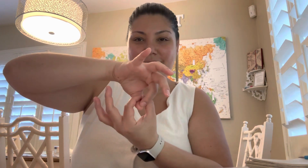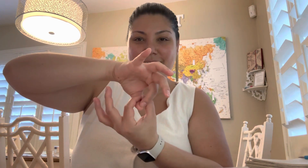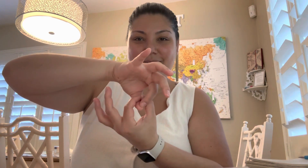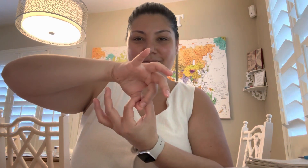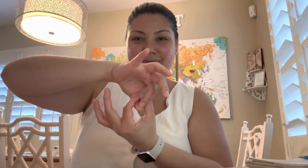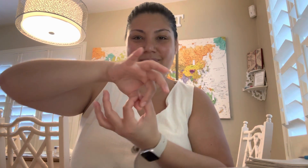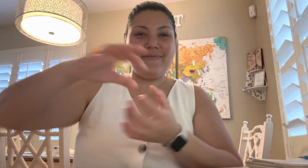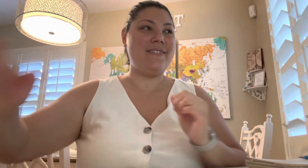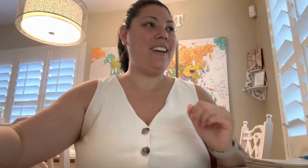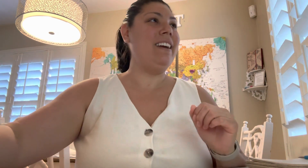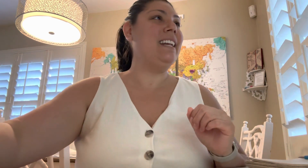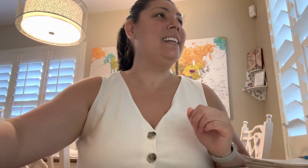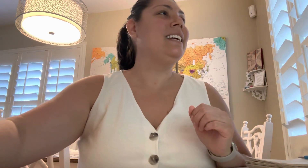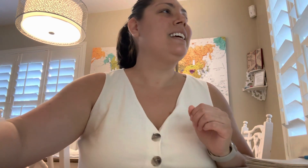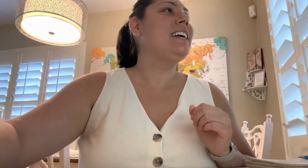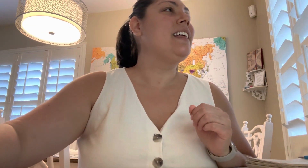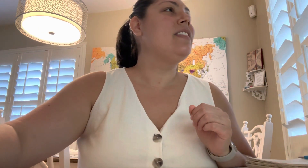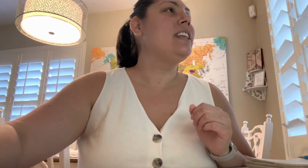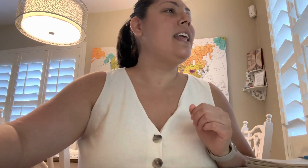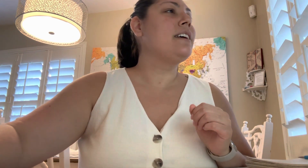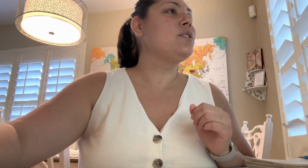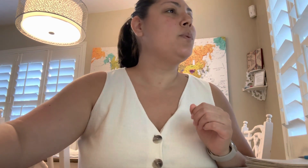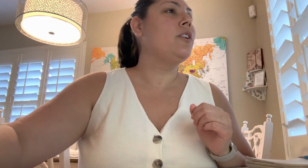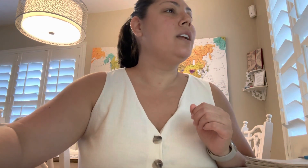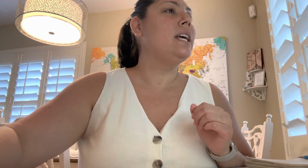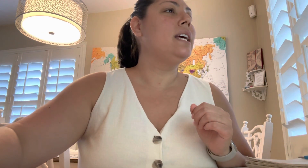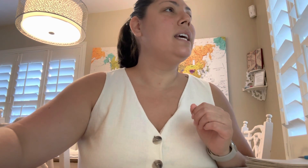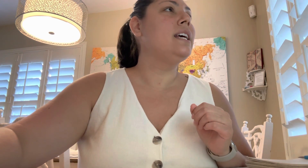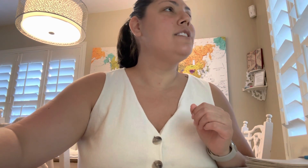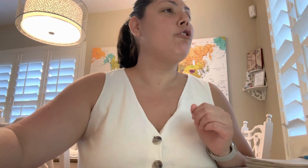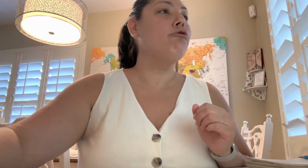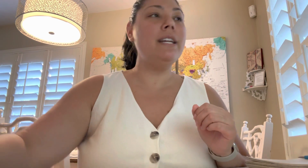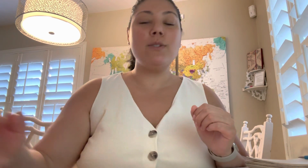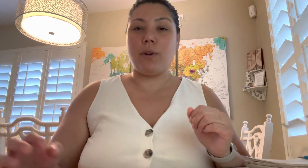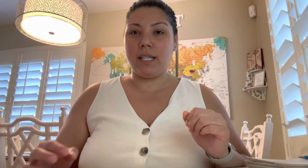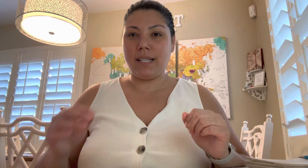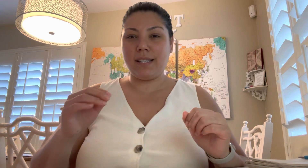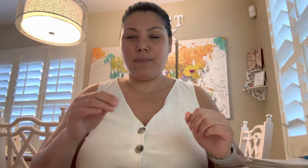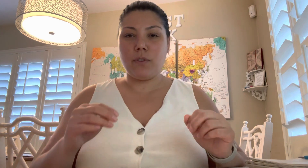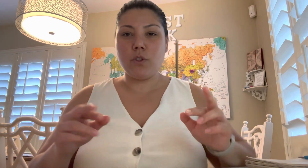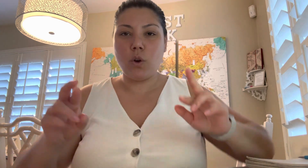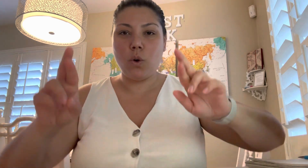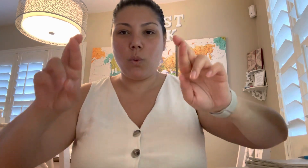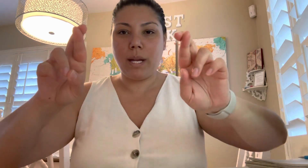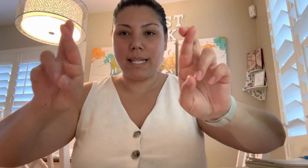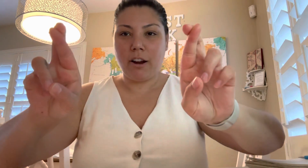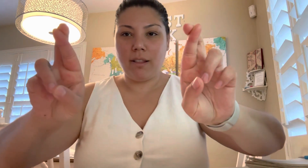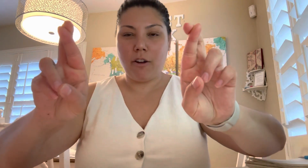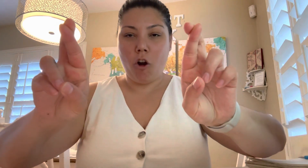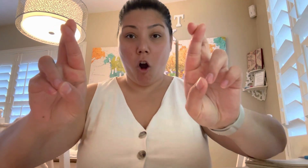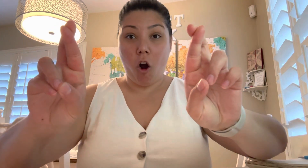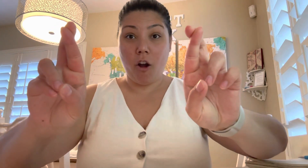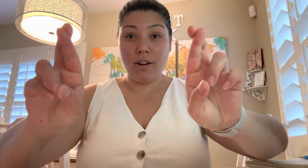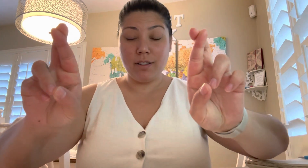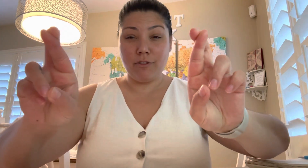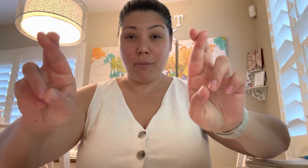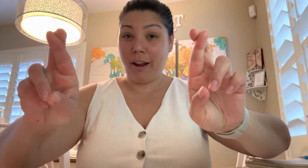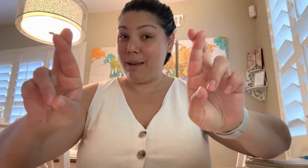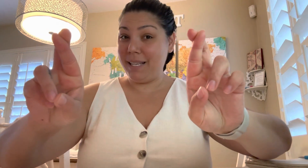Ecosystem. All right. The next word is resources. So we could take our letter R's from our